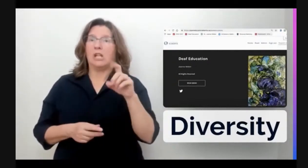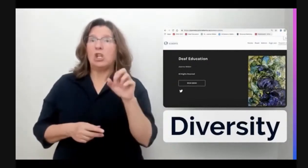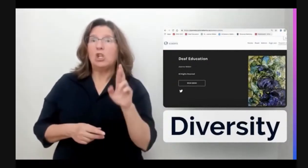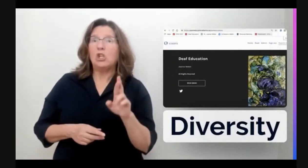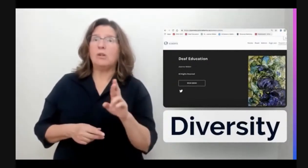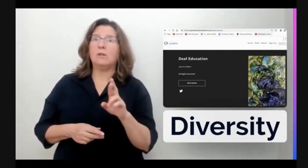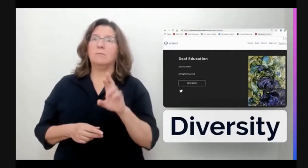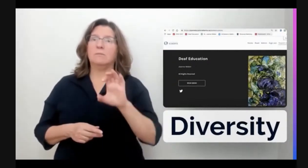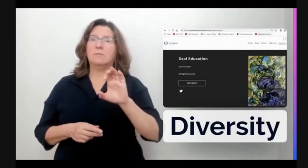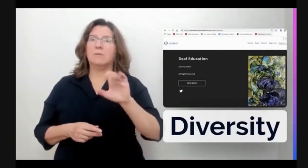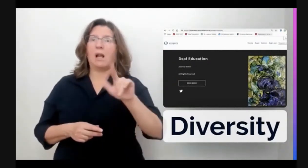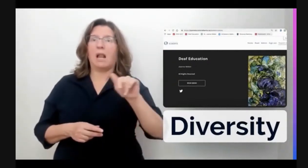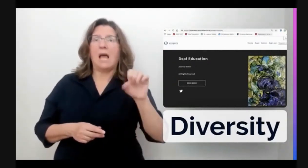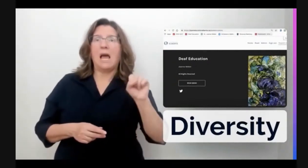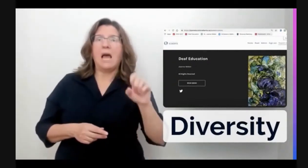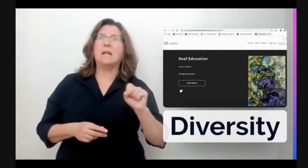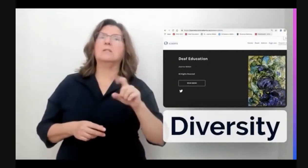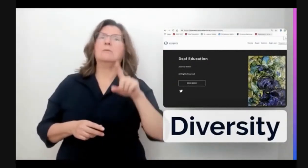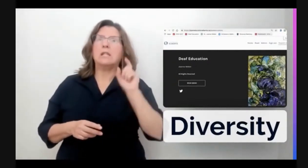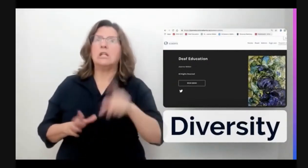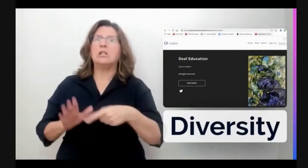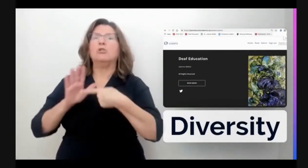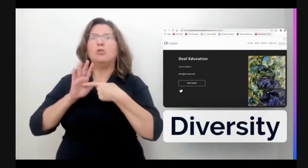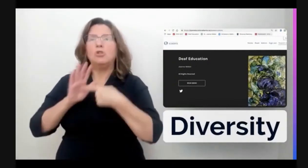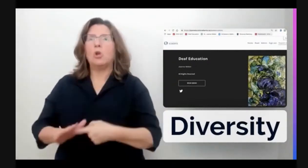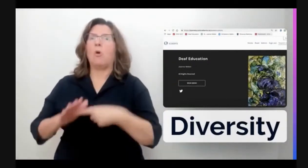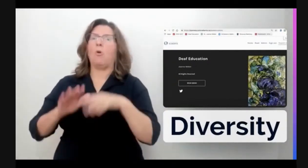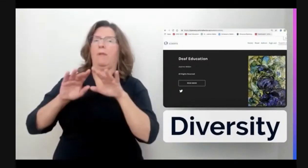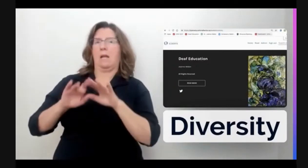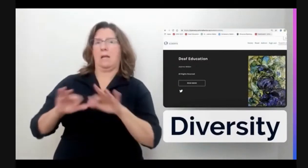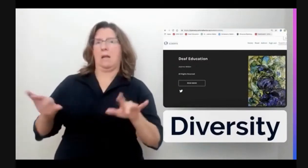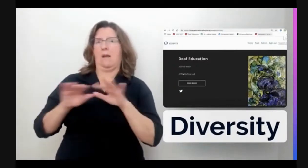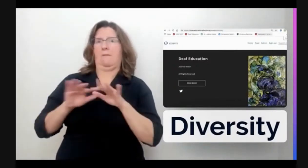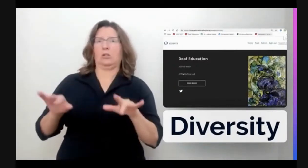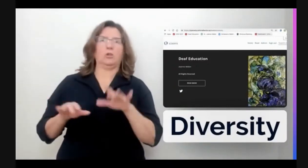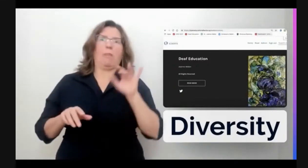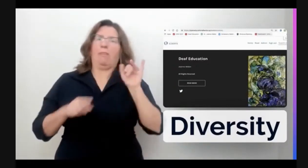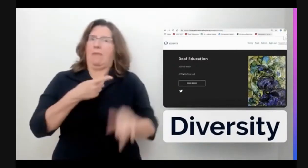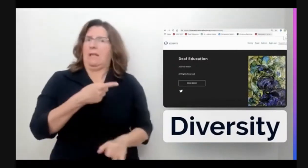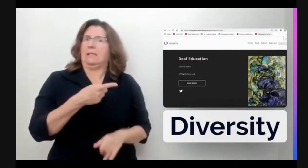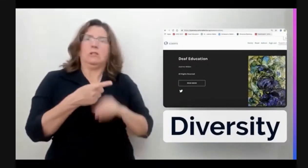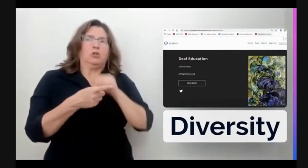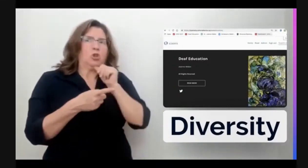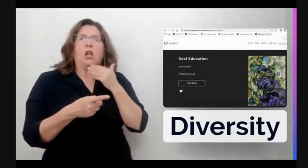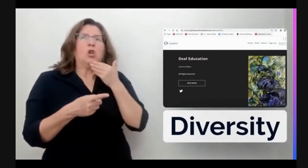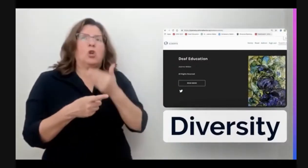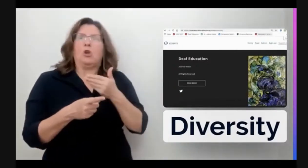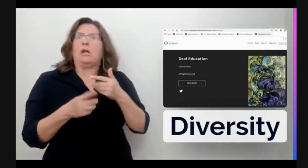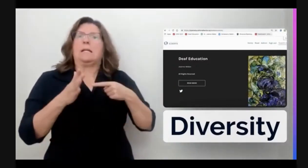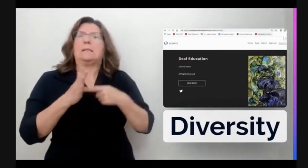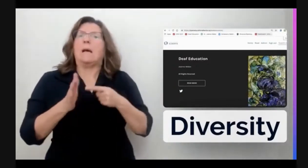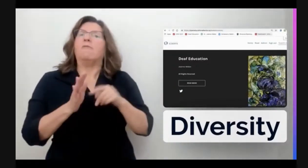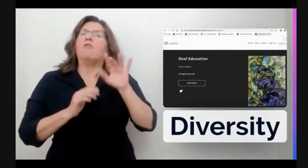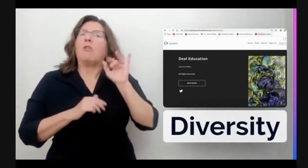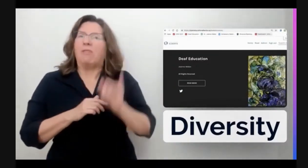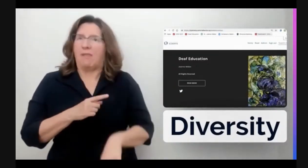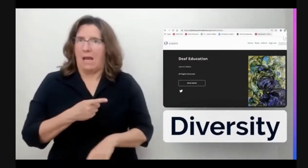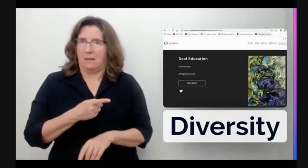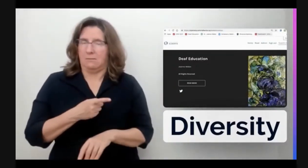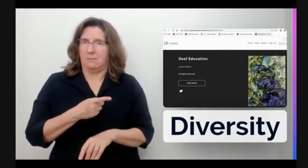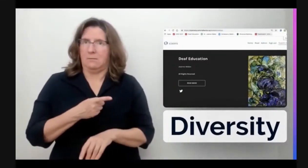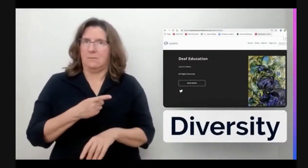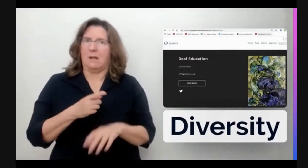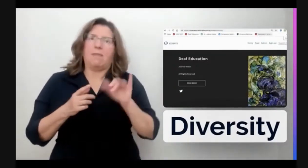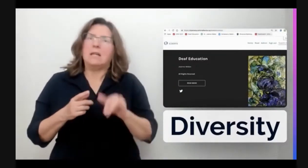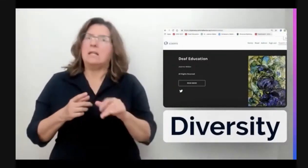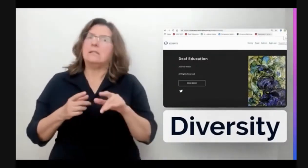abilities, race, gender, class, and so on. So I want to acknowledge upfront that my sample does not